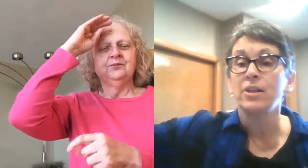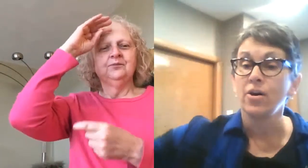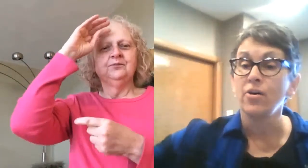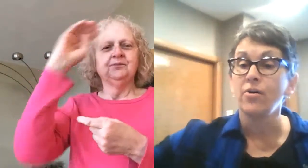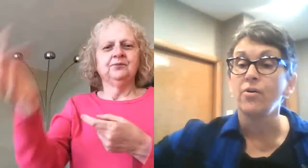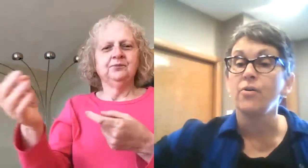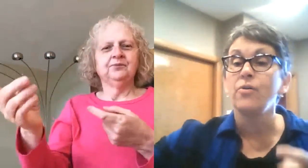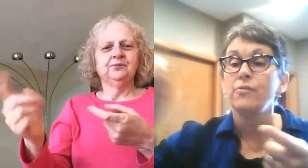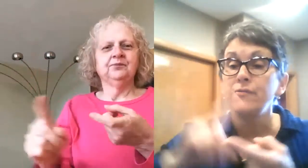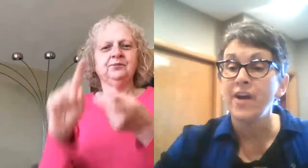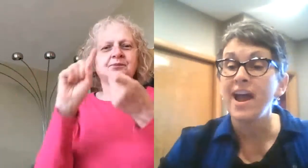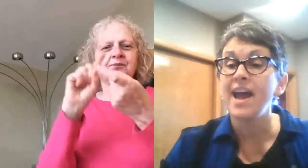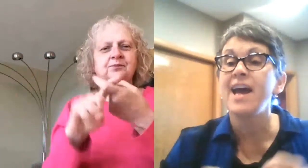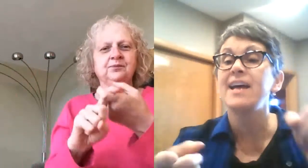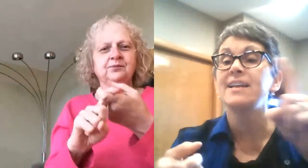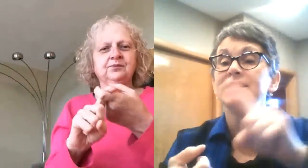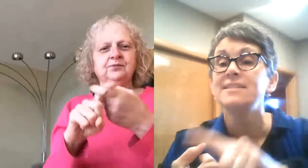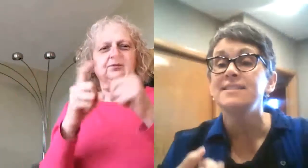Hello,